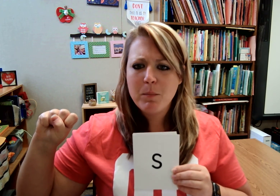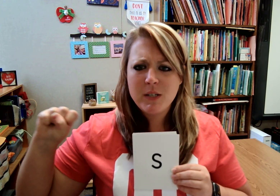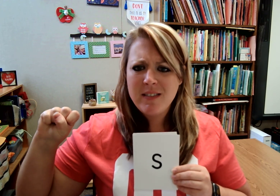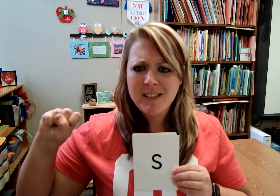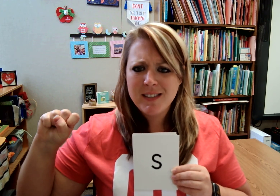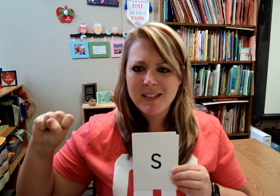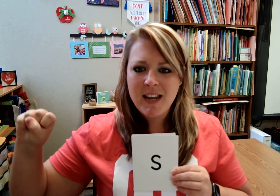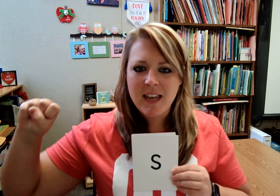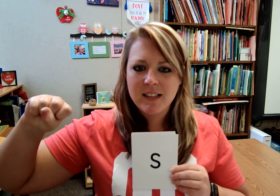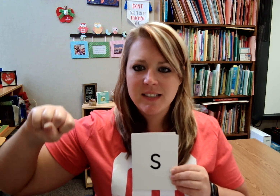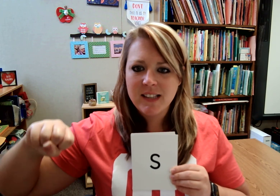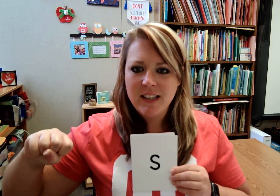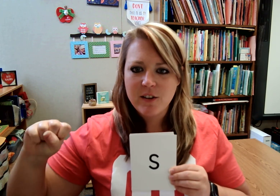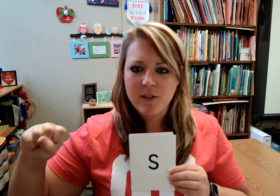pretend this is a snake slithering.